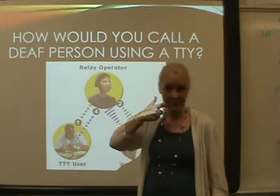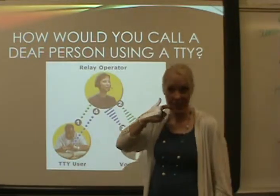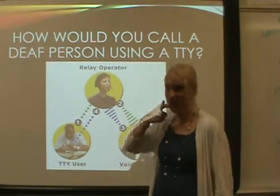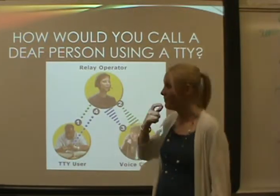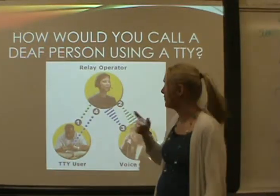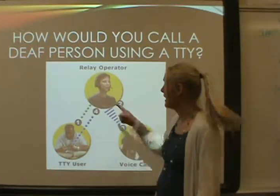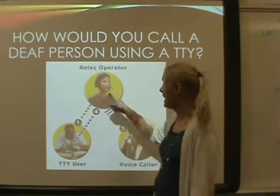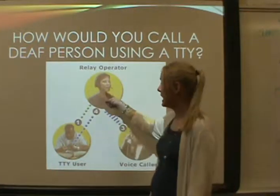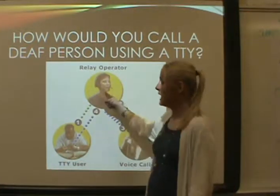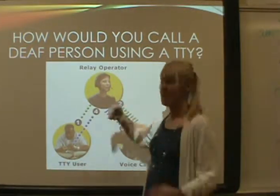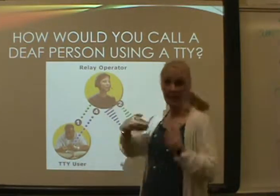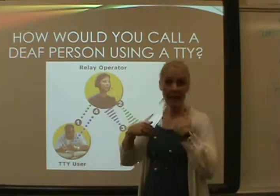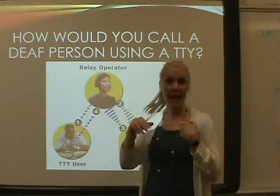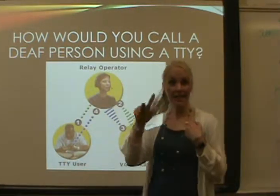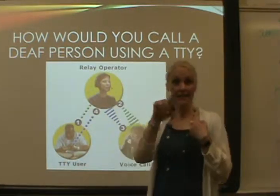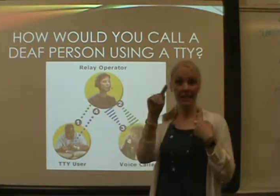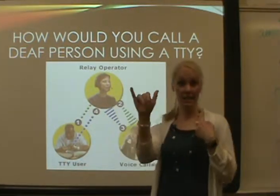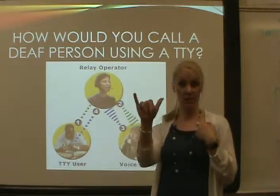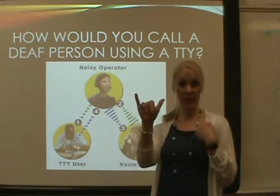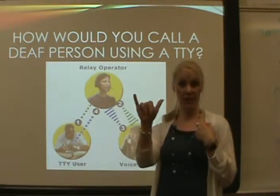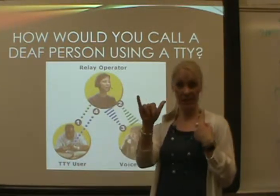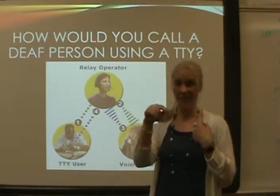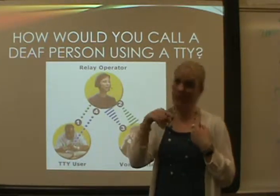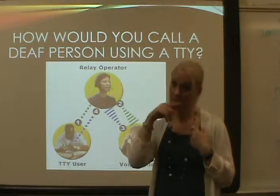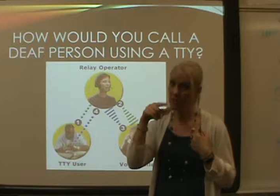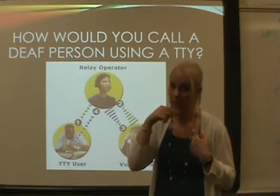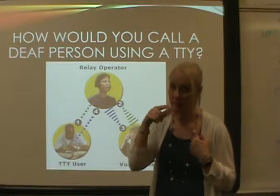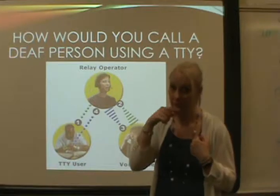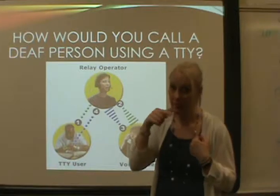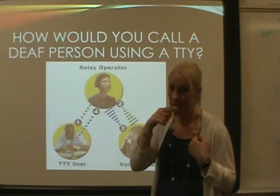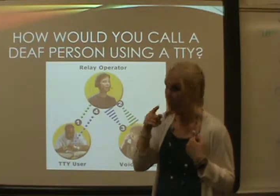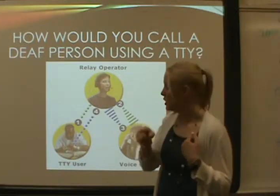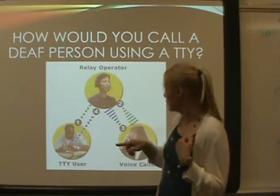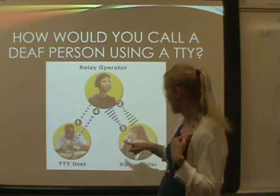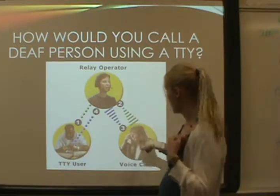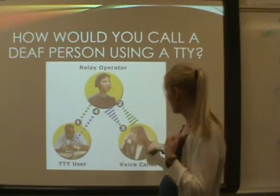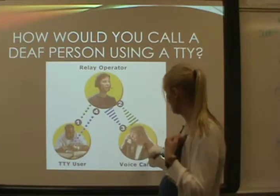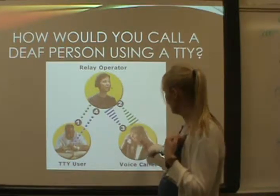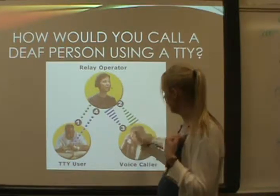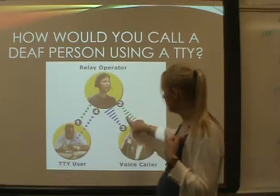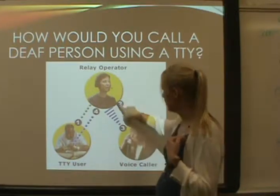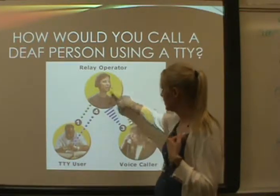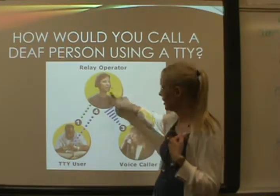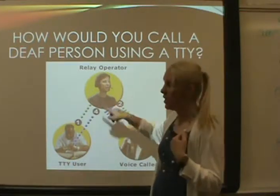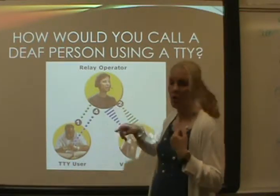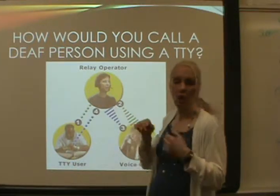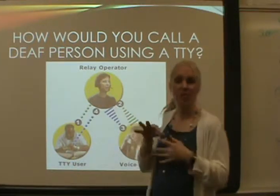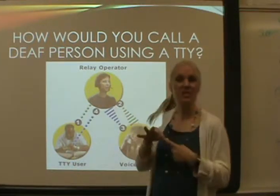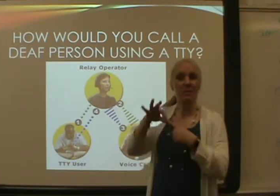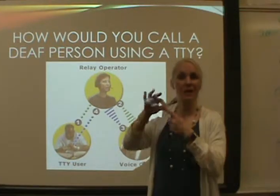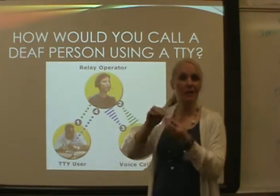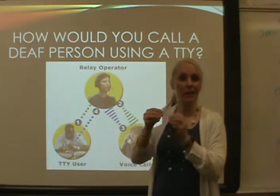okay? He has a TTY. He's also hearing. So you call the special